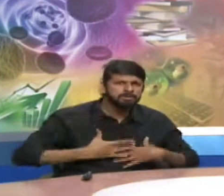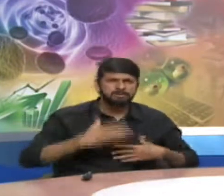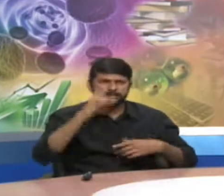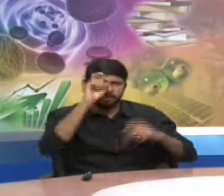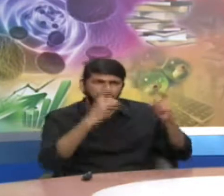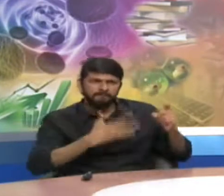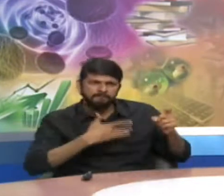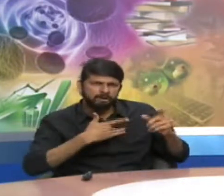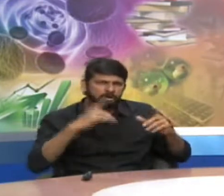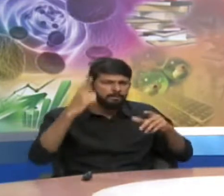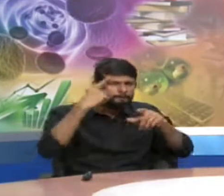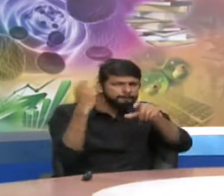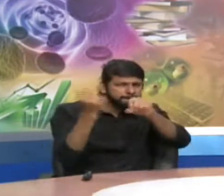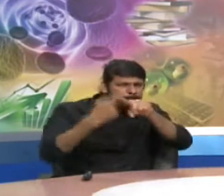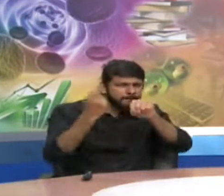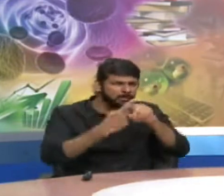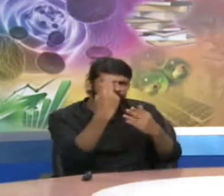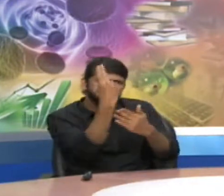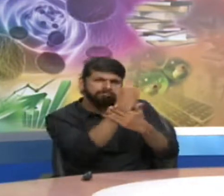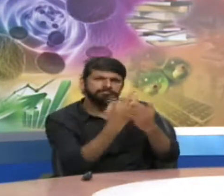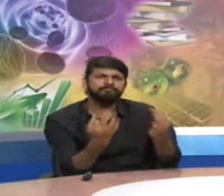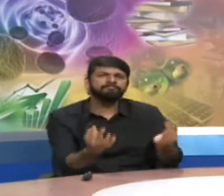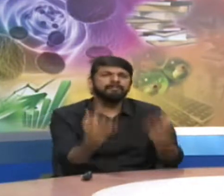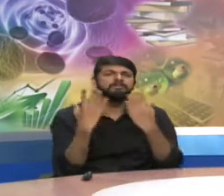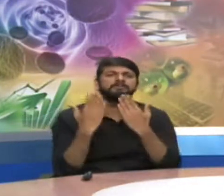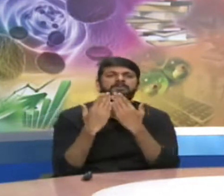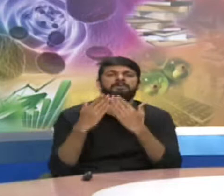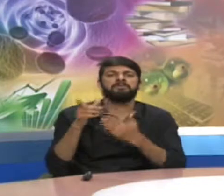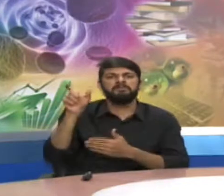details from which the painting was done.